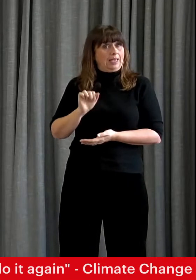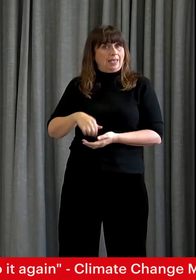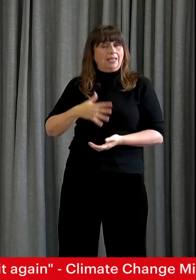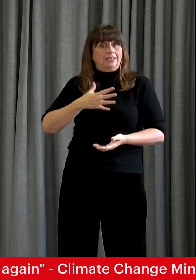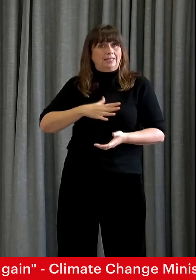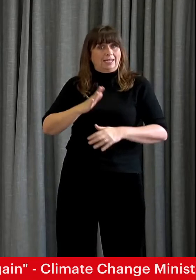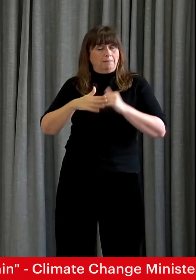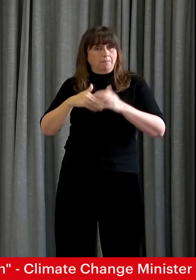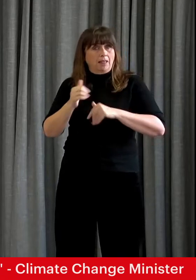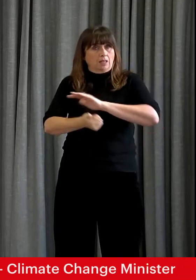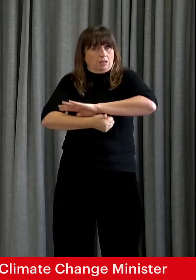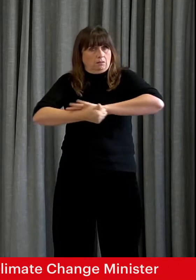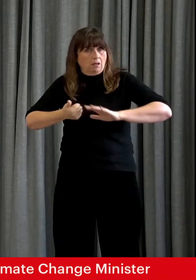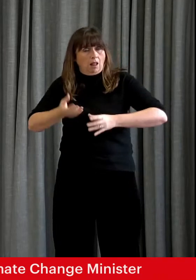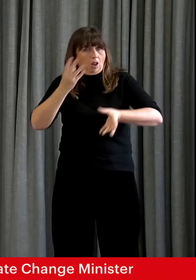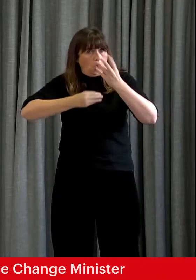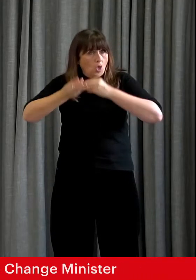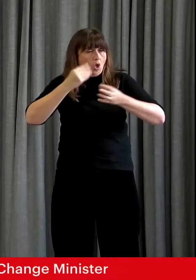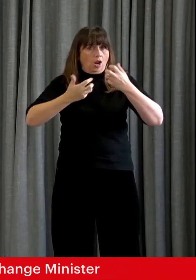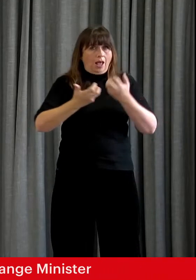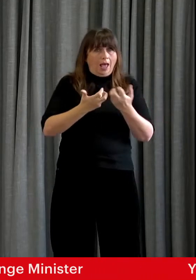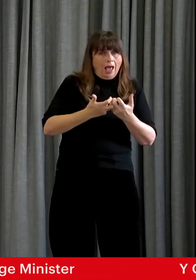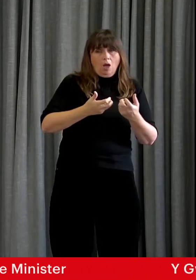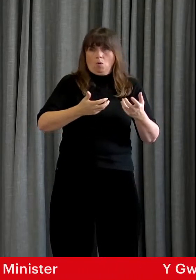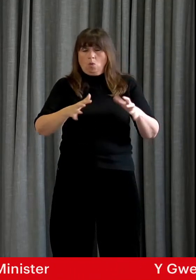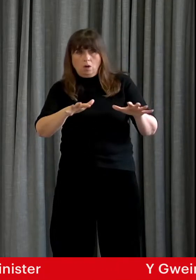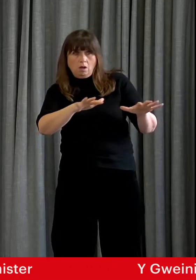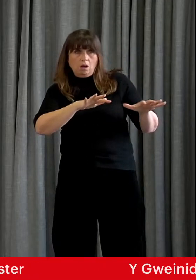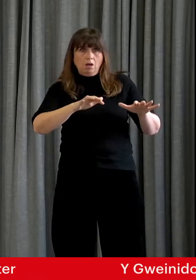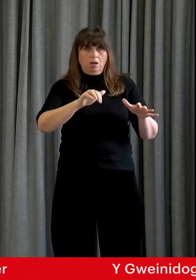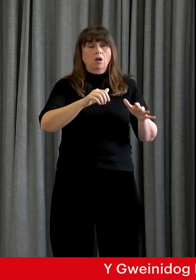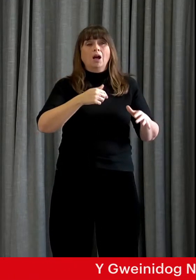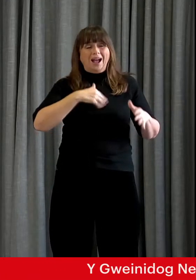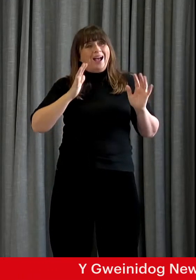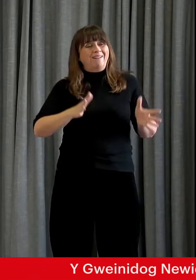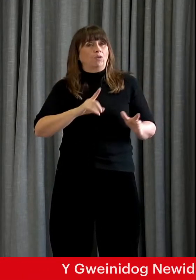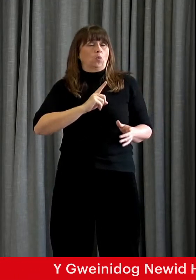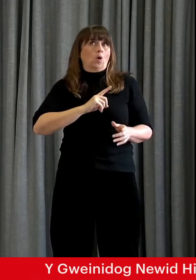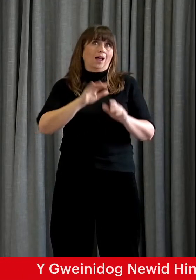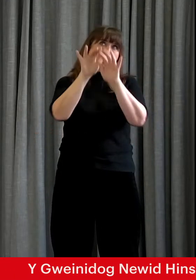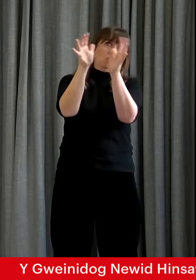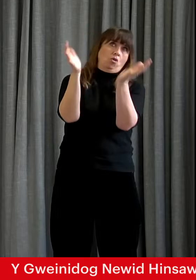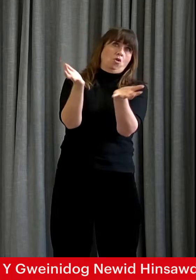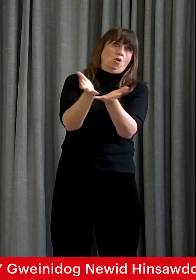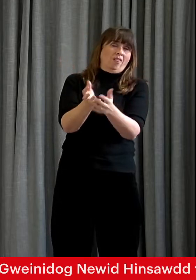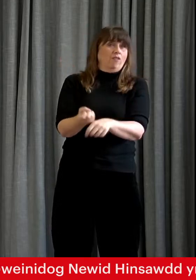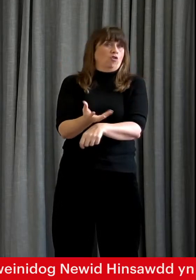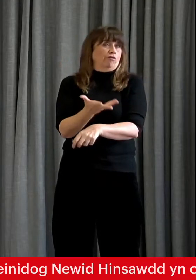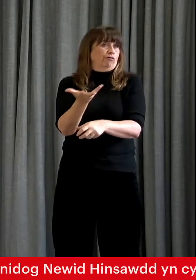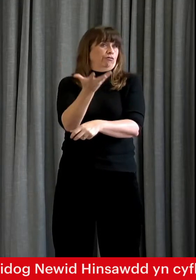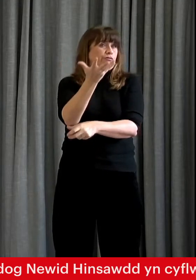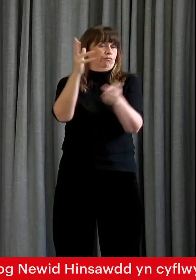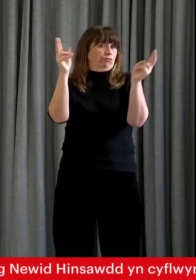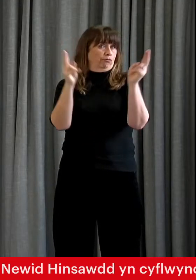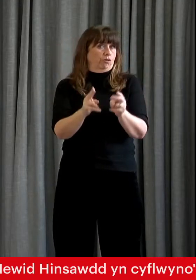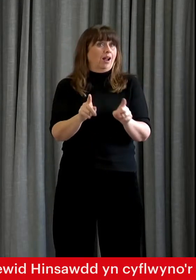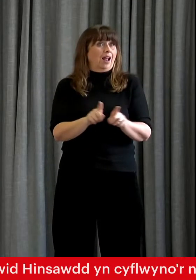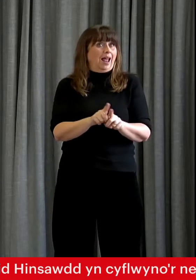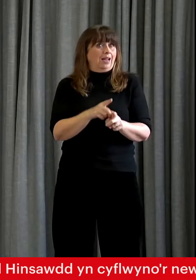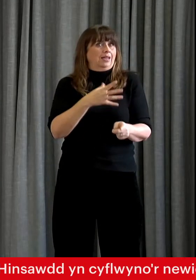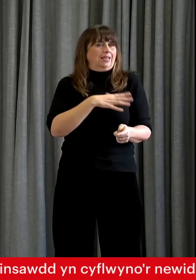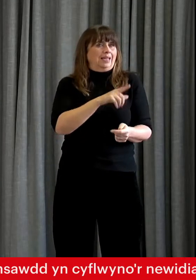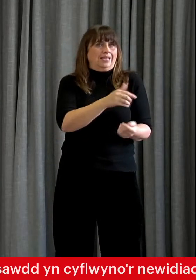our workforce to do it, yes. But we absolutely need to do it, and we need to do it for decarbonisation, but also for energy efficiency for our